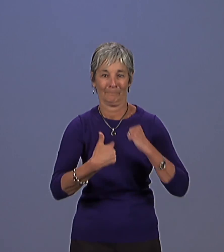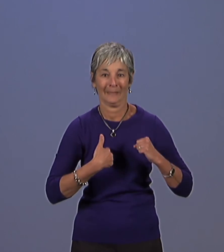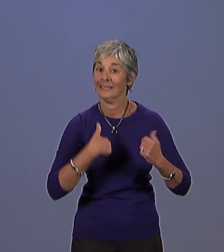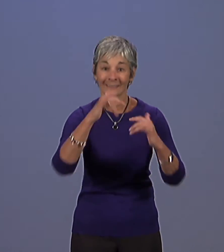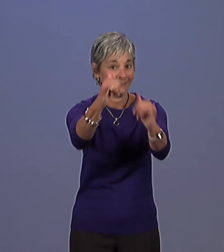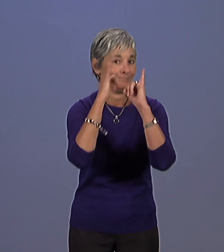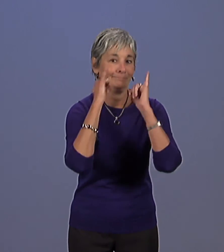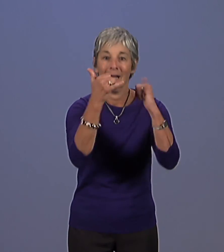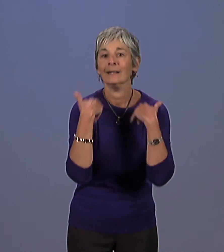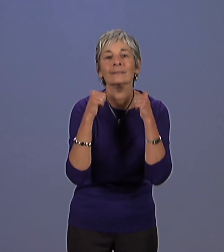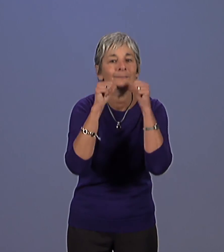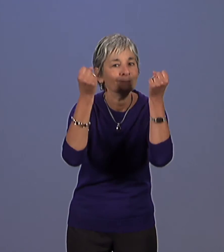help me out.